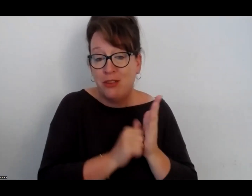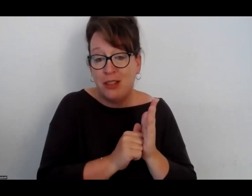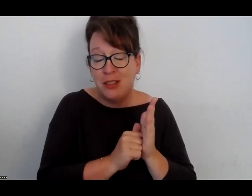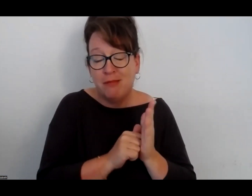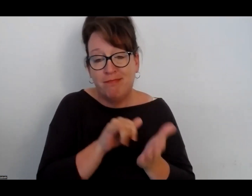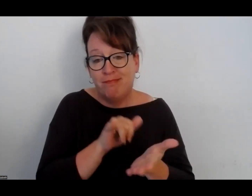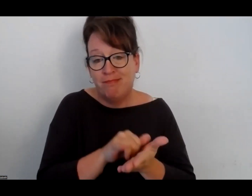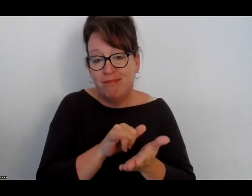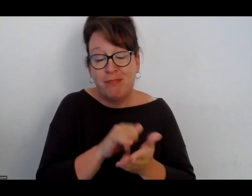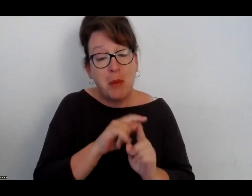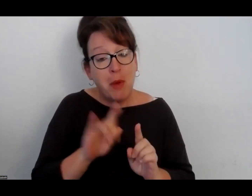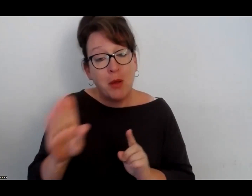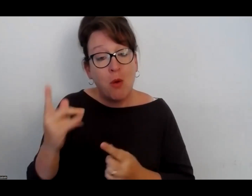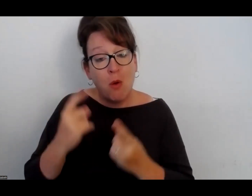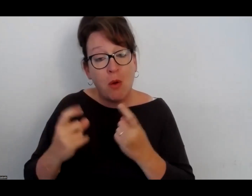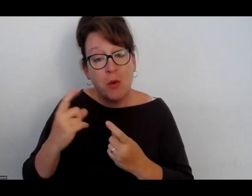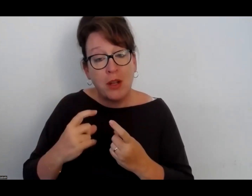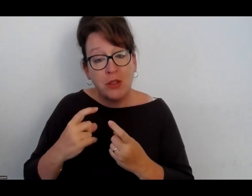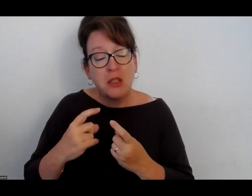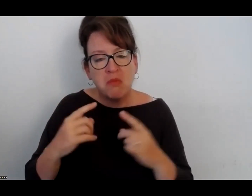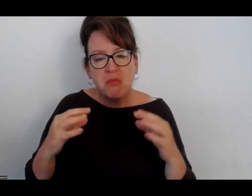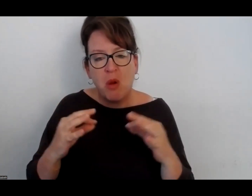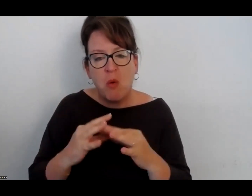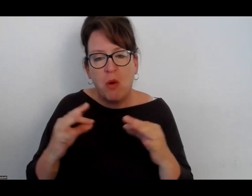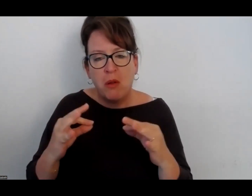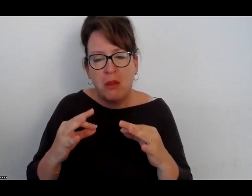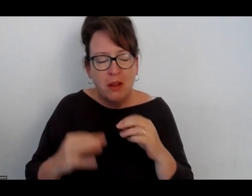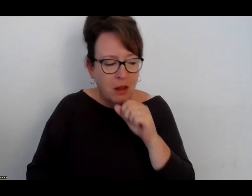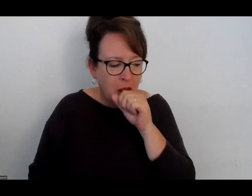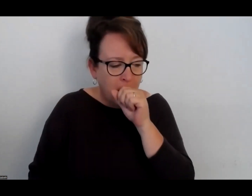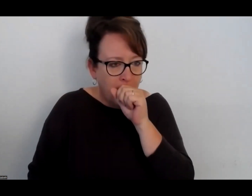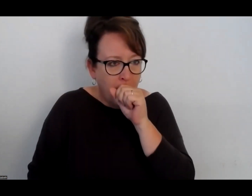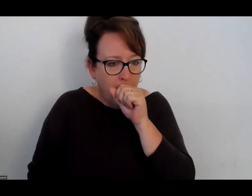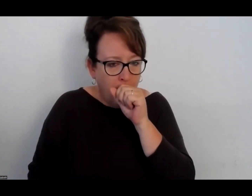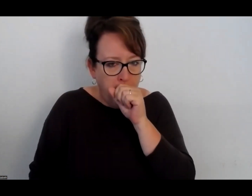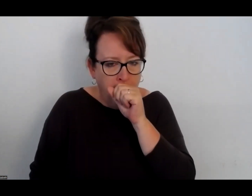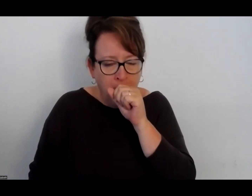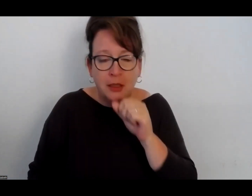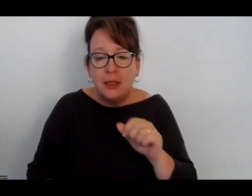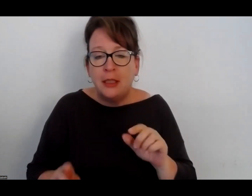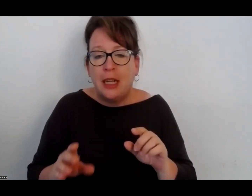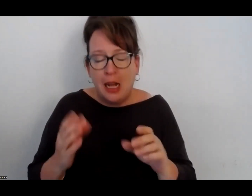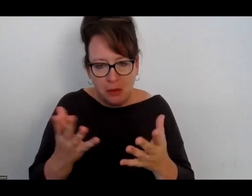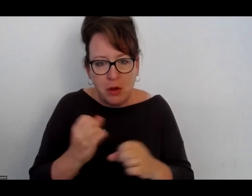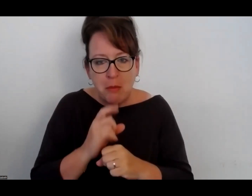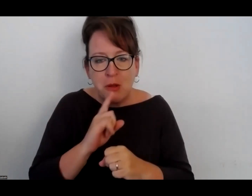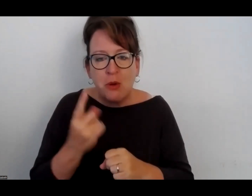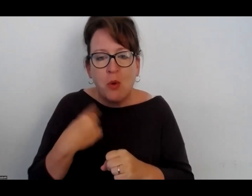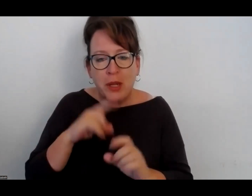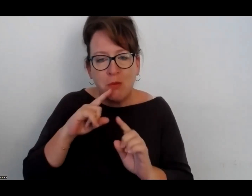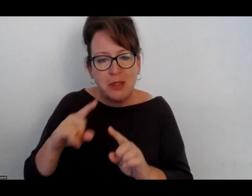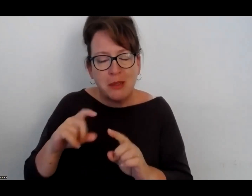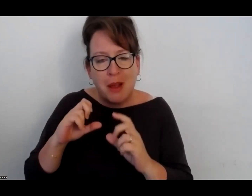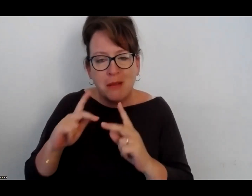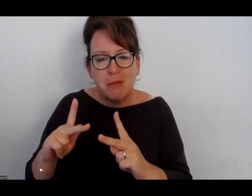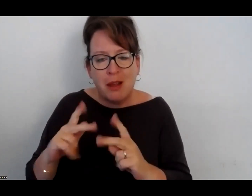But it is definitely a piece that I'm concerned about in terms of making sure that that residents